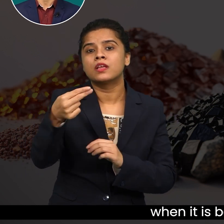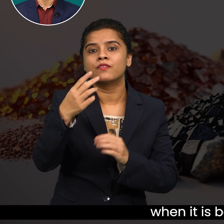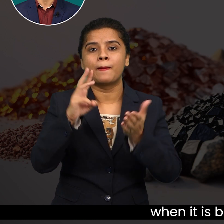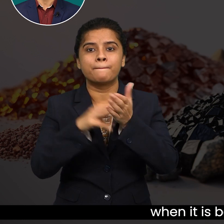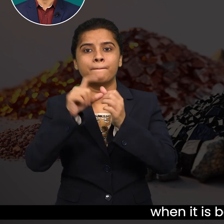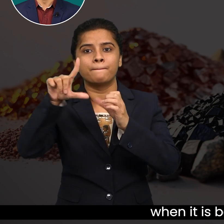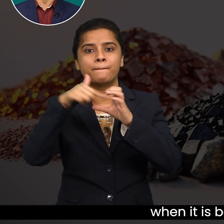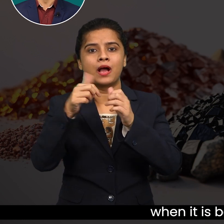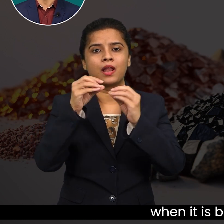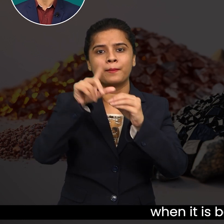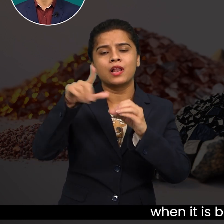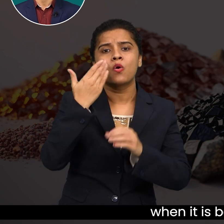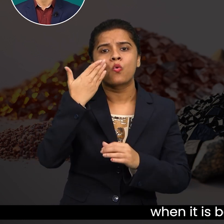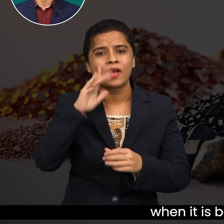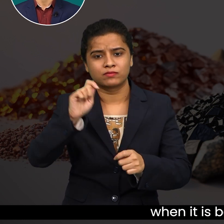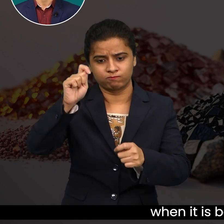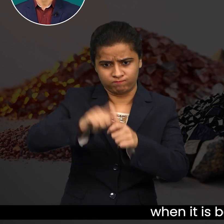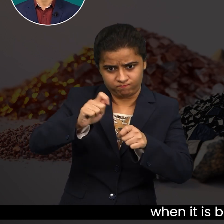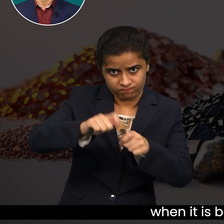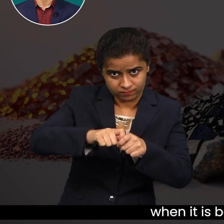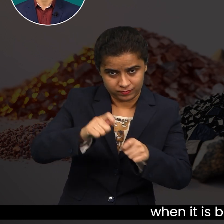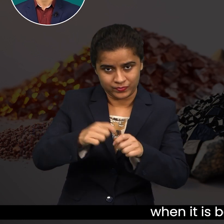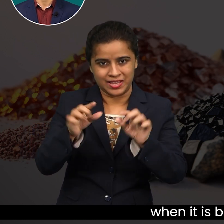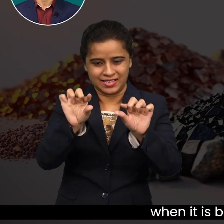beaten into a thin sheet.